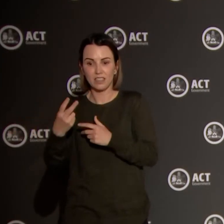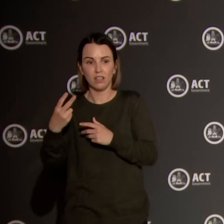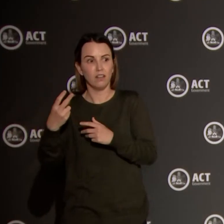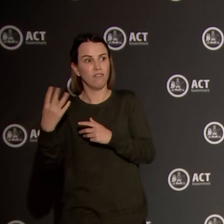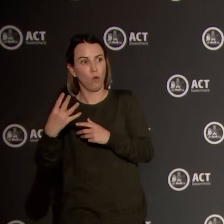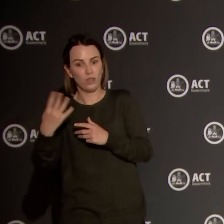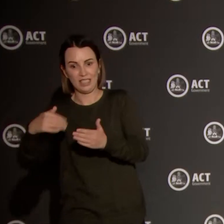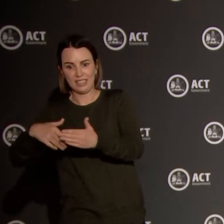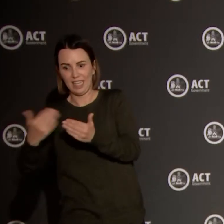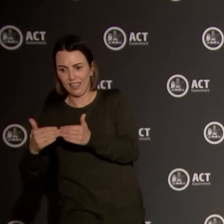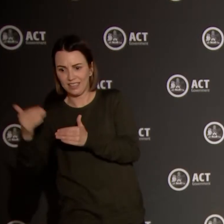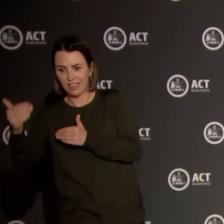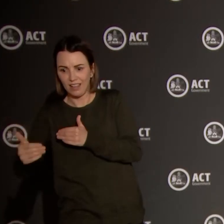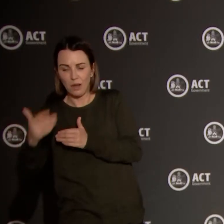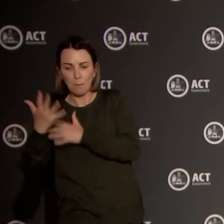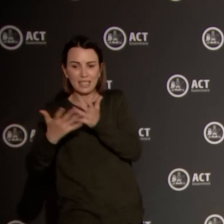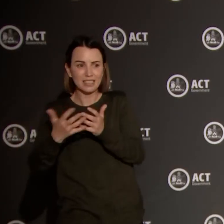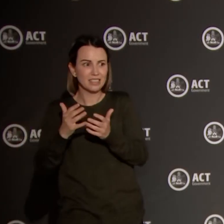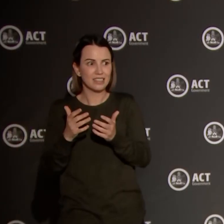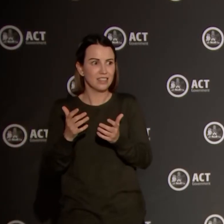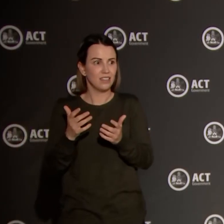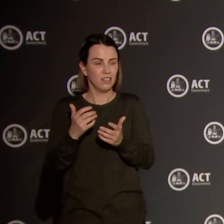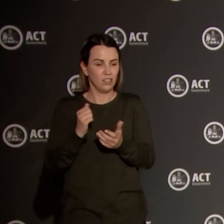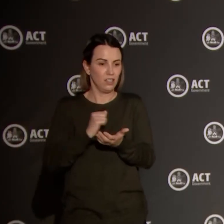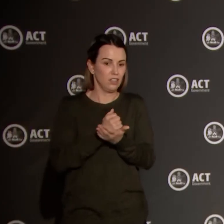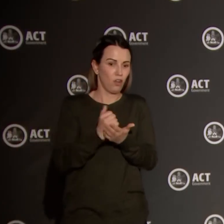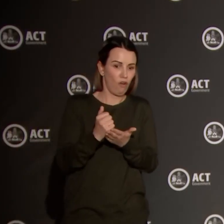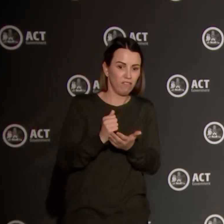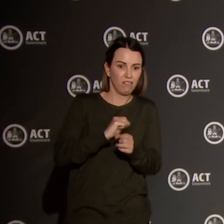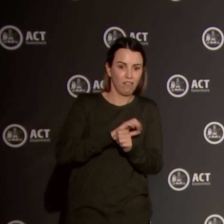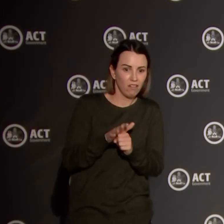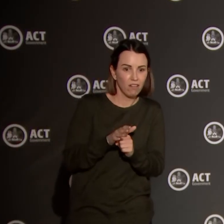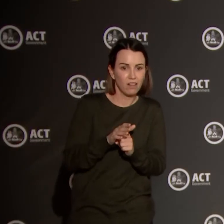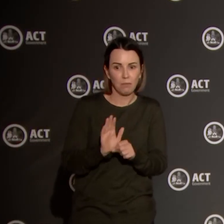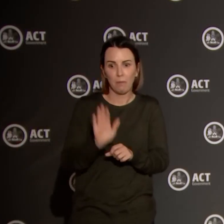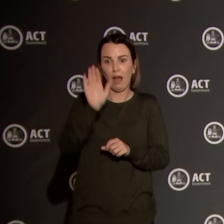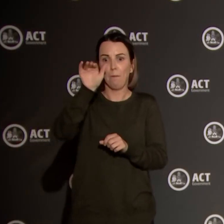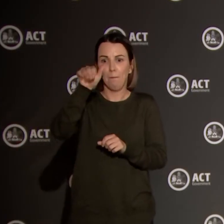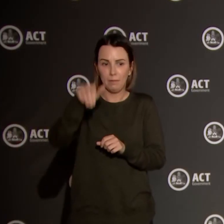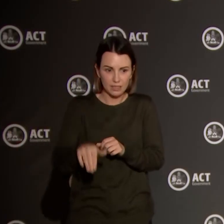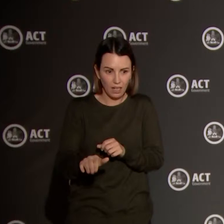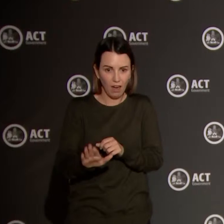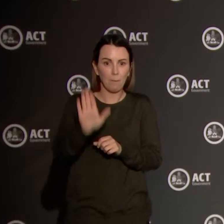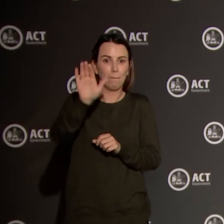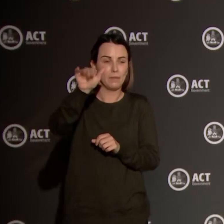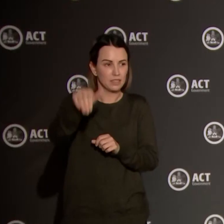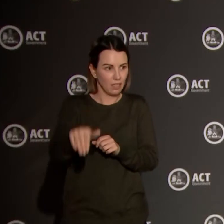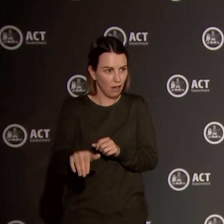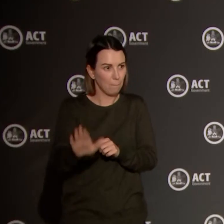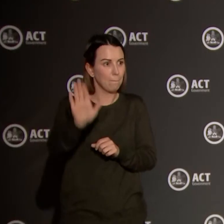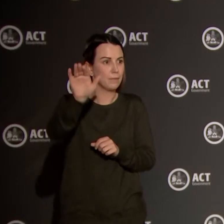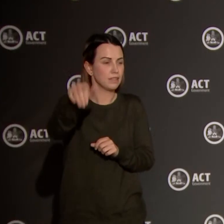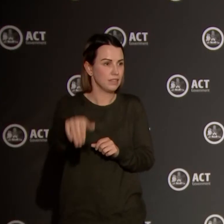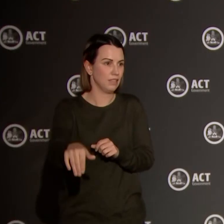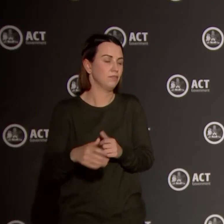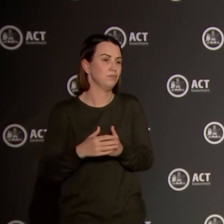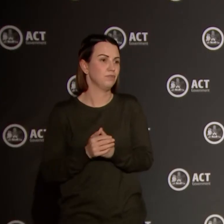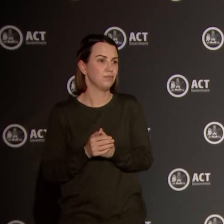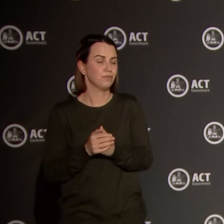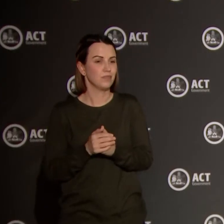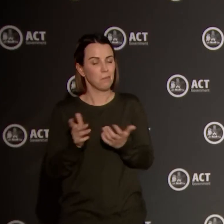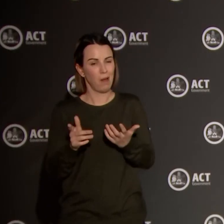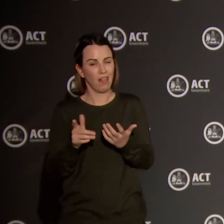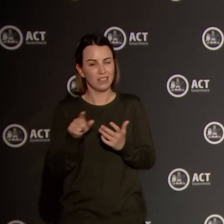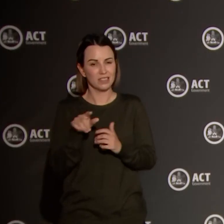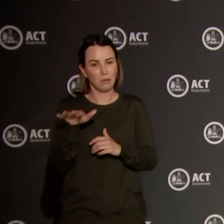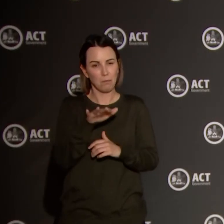see our numbers go back up again, maybe come down again, go back up again. But I would suggest that this is probably the